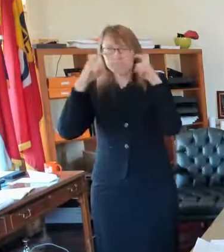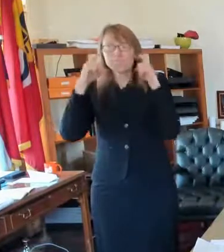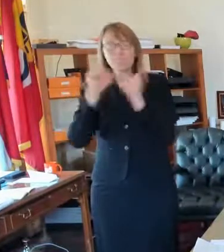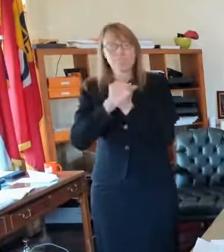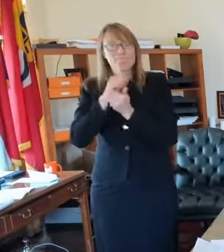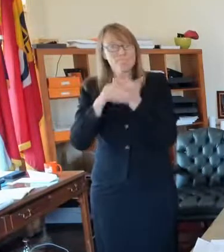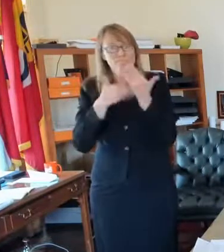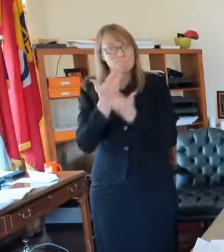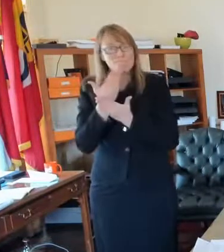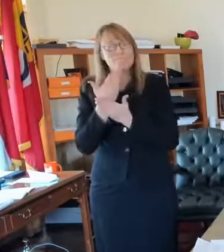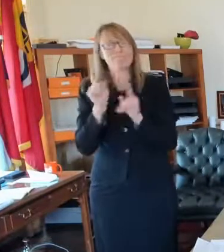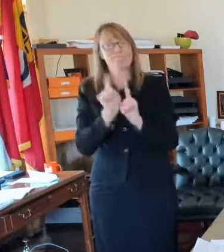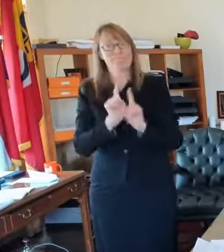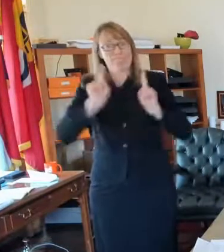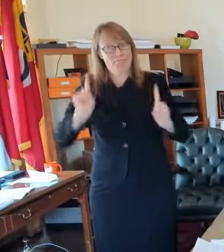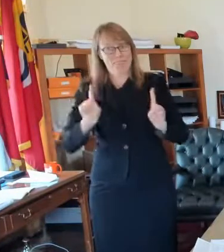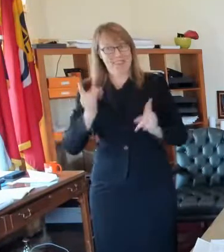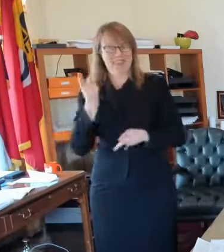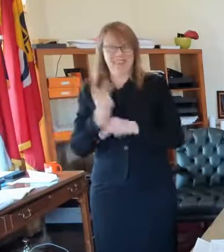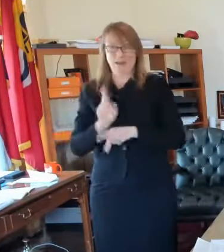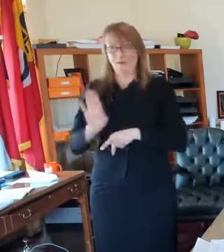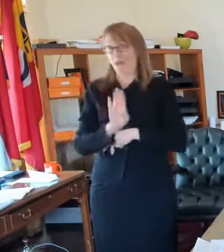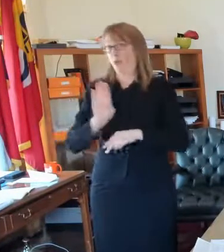keeping their places of business safe.